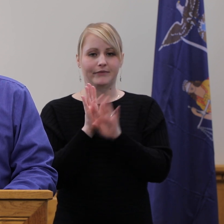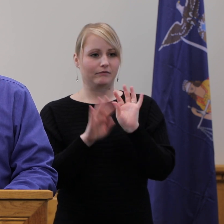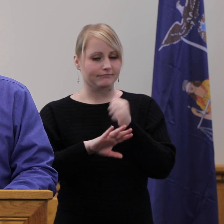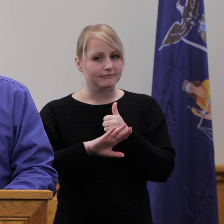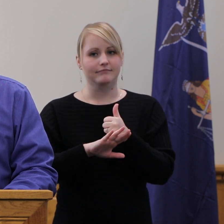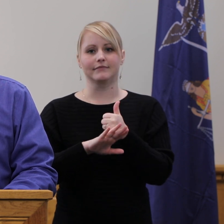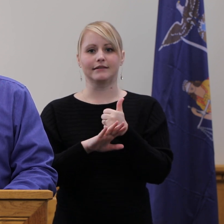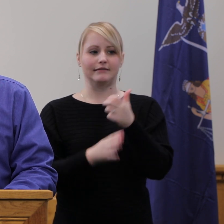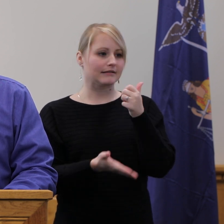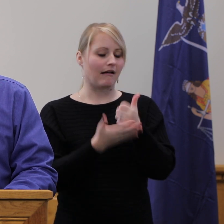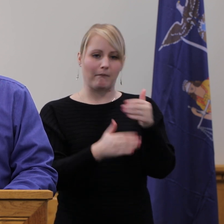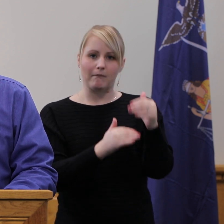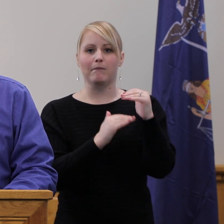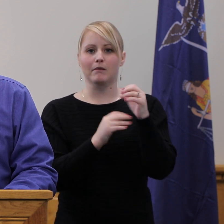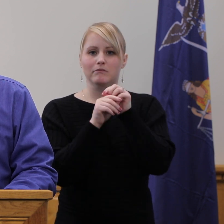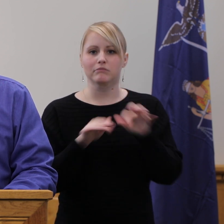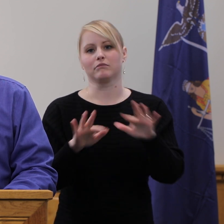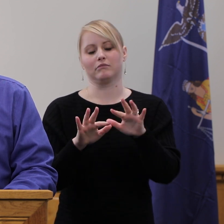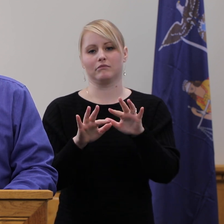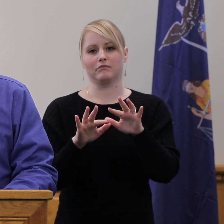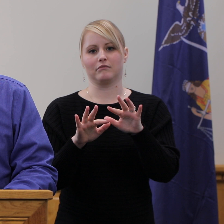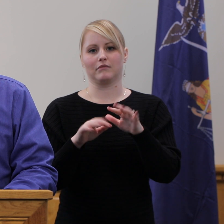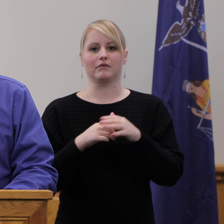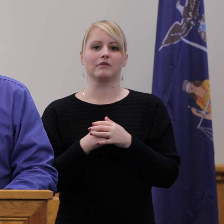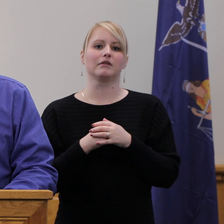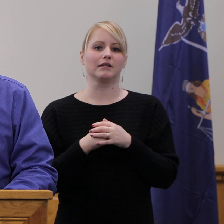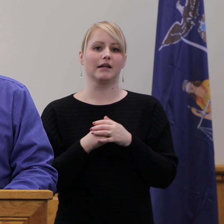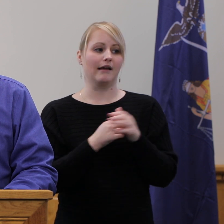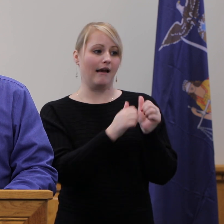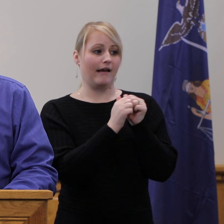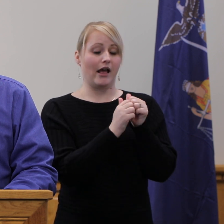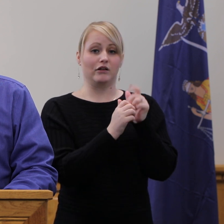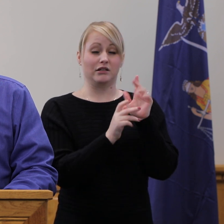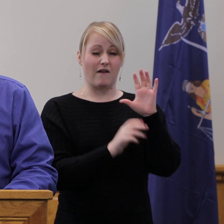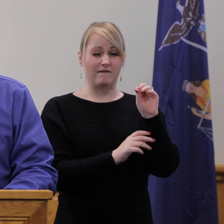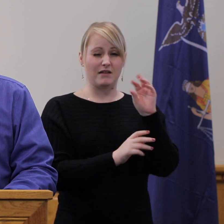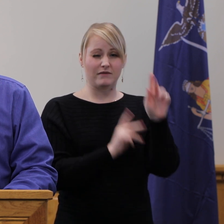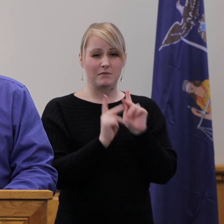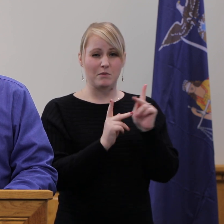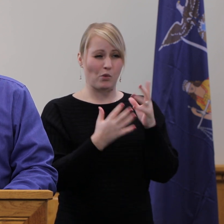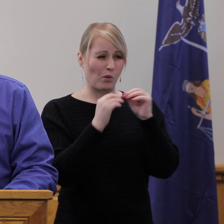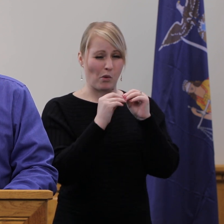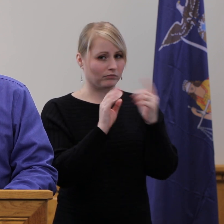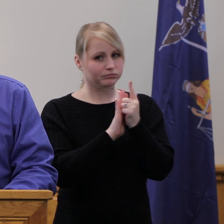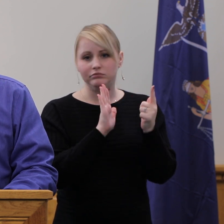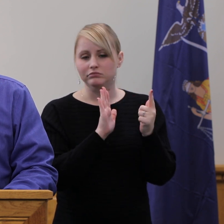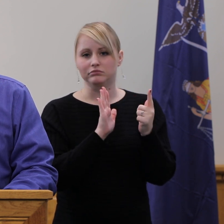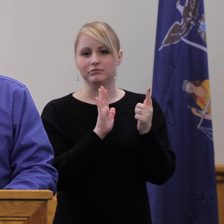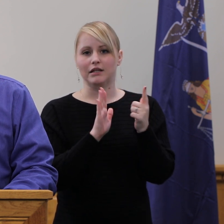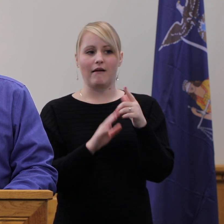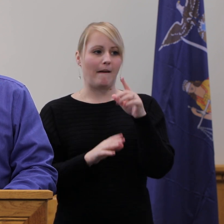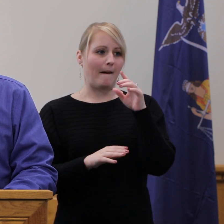and prevent the spread of COVID-19 in our communities. Gatherings of more than 50 people are still not allowed. Bars